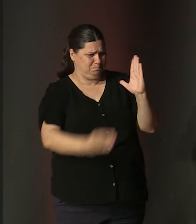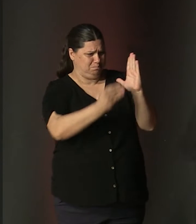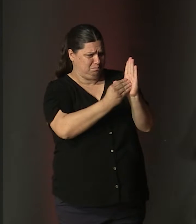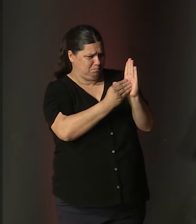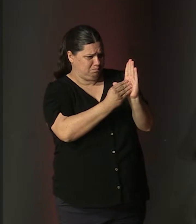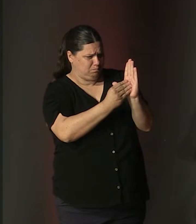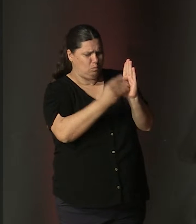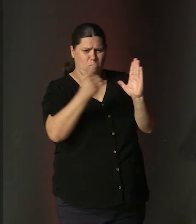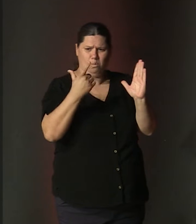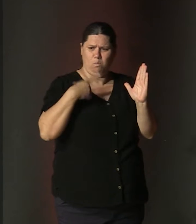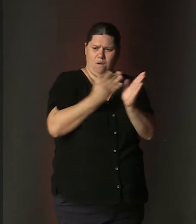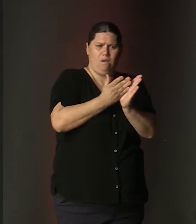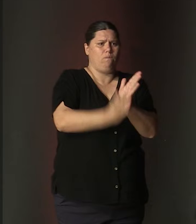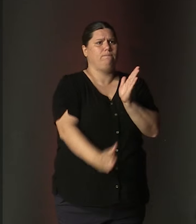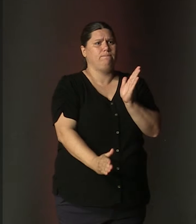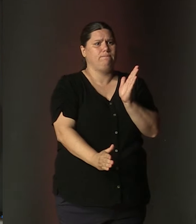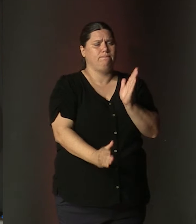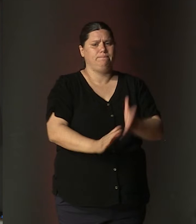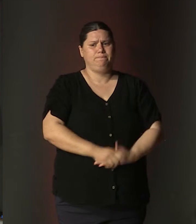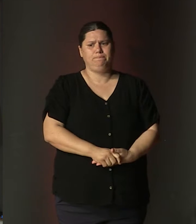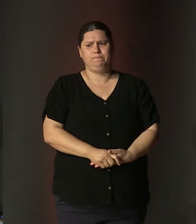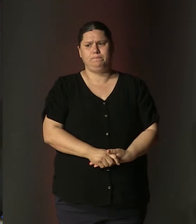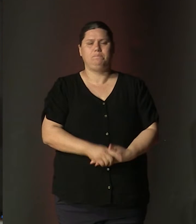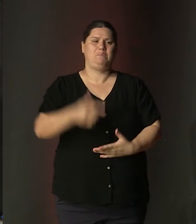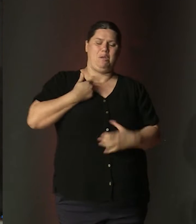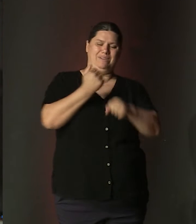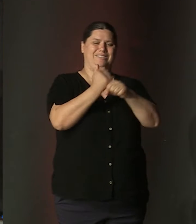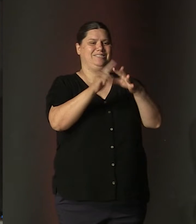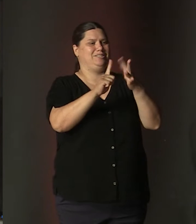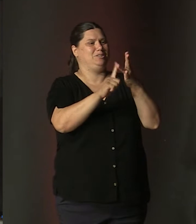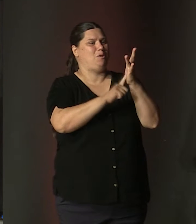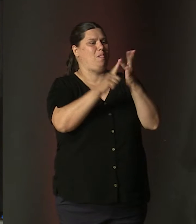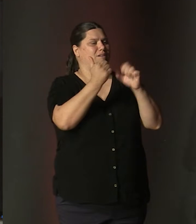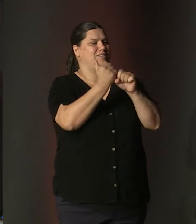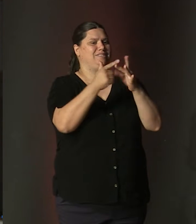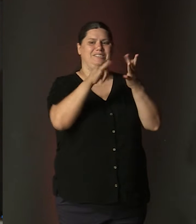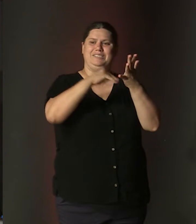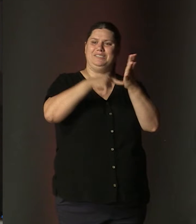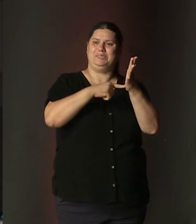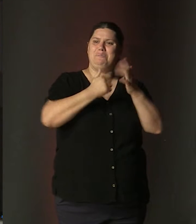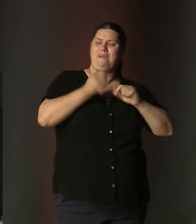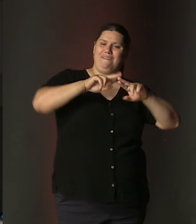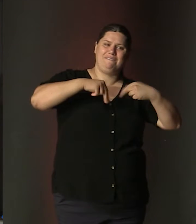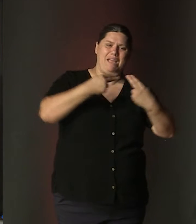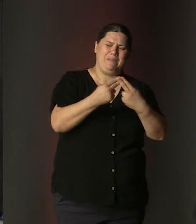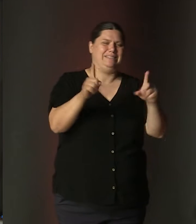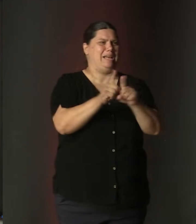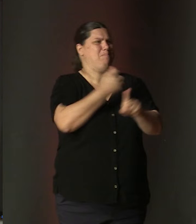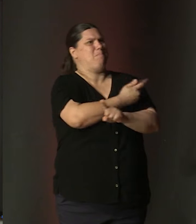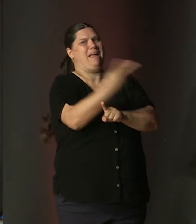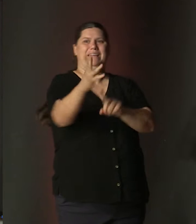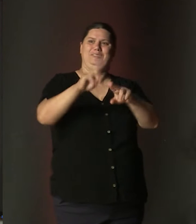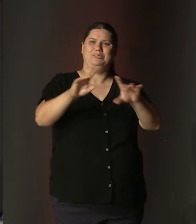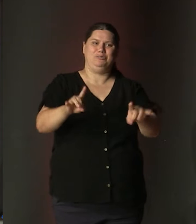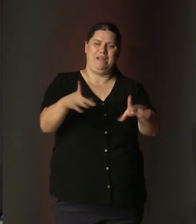explicitly referenced in the global goals? I'm a geologist. I come from a family who, like many others in Australia, make their